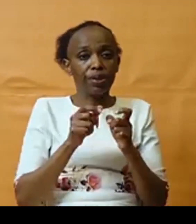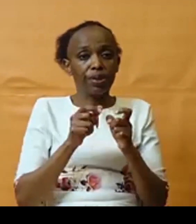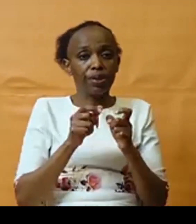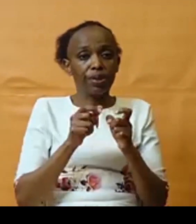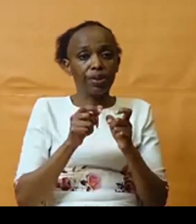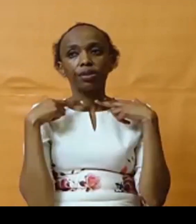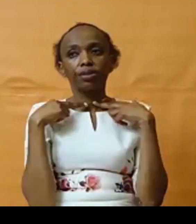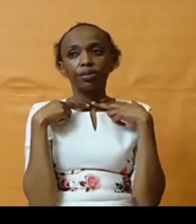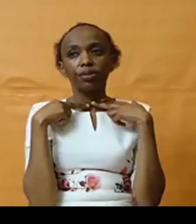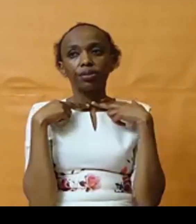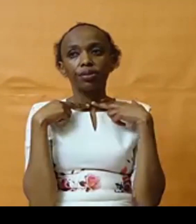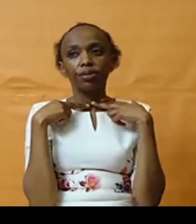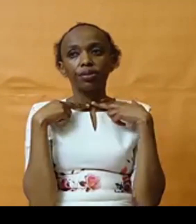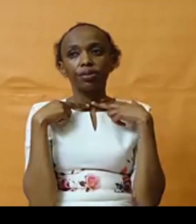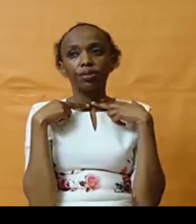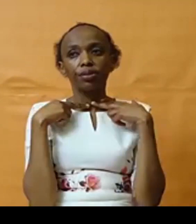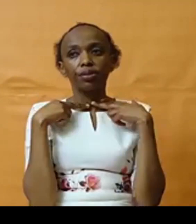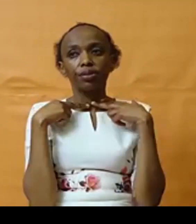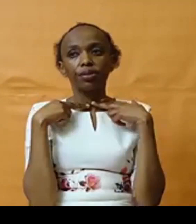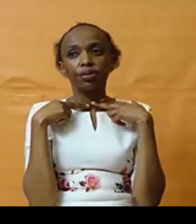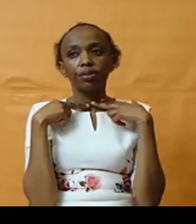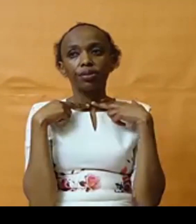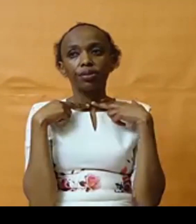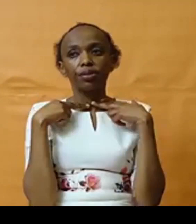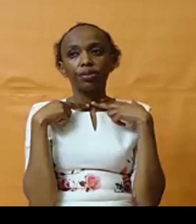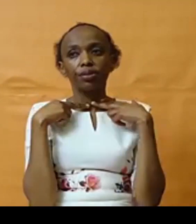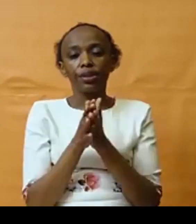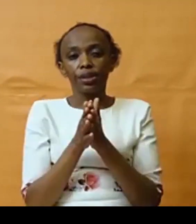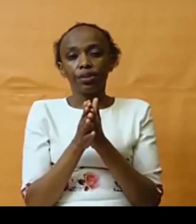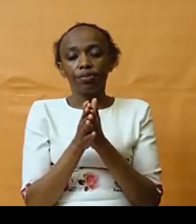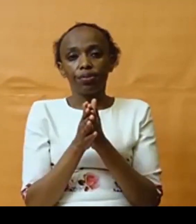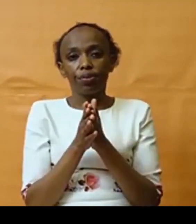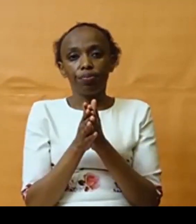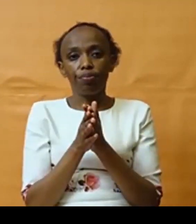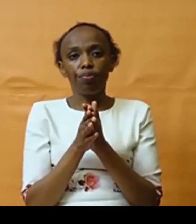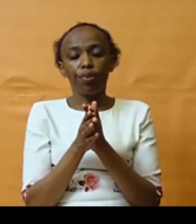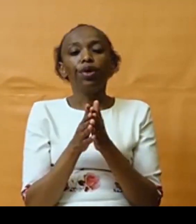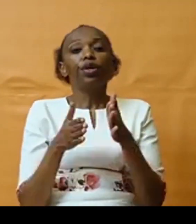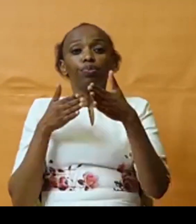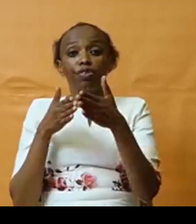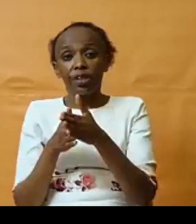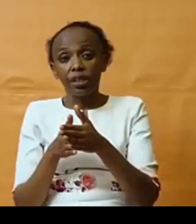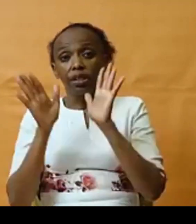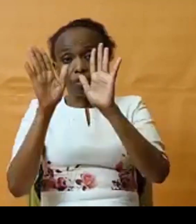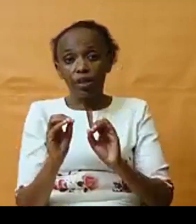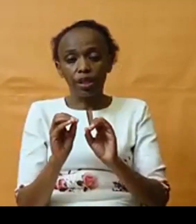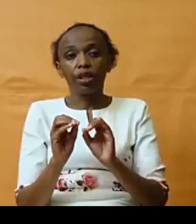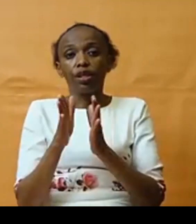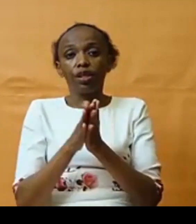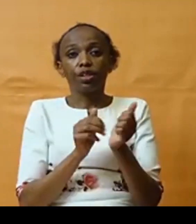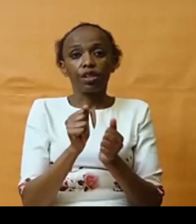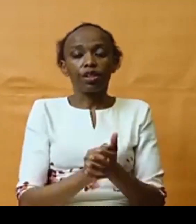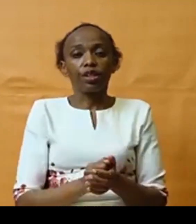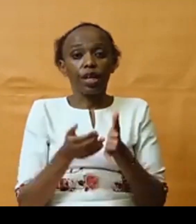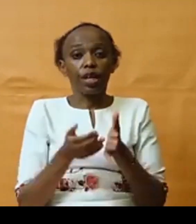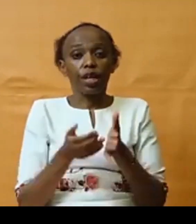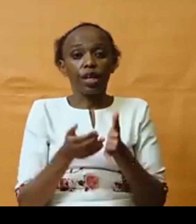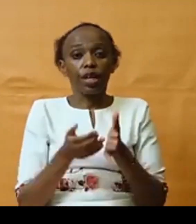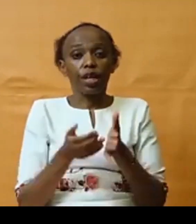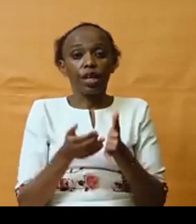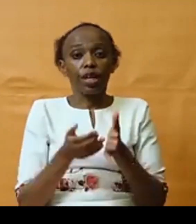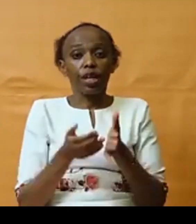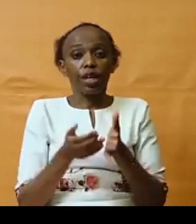COVID-19 peculiarities faced by countries to prevent unnecessary downgrades. So the African Development